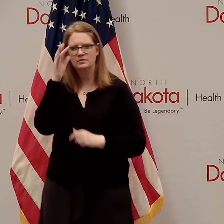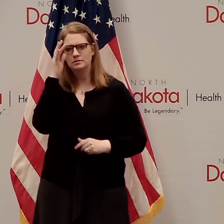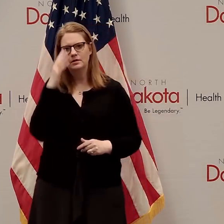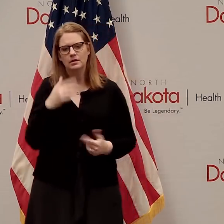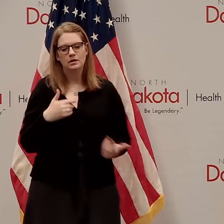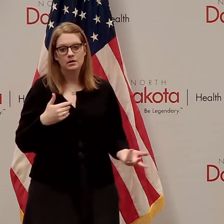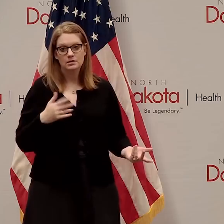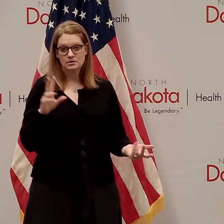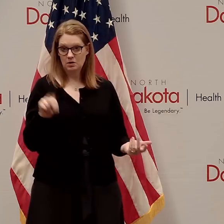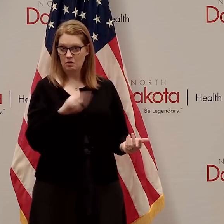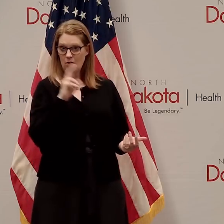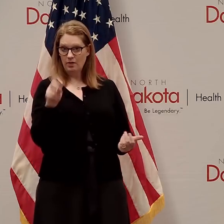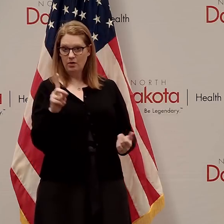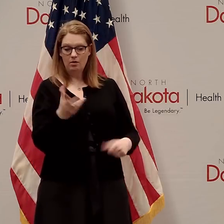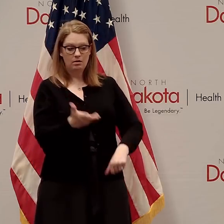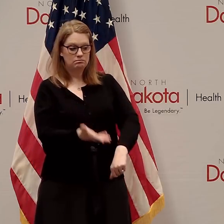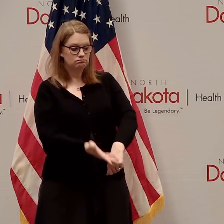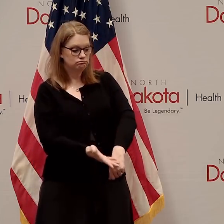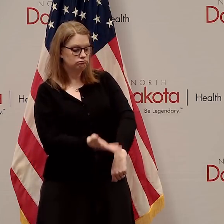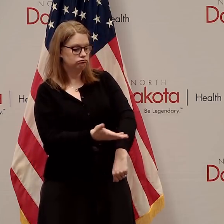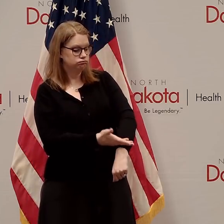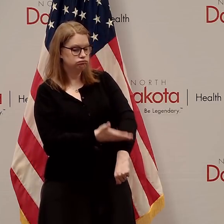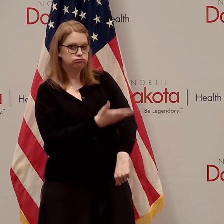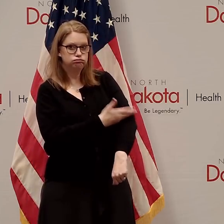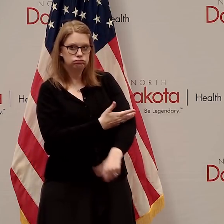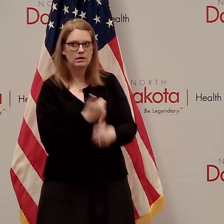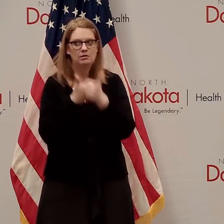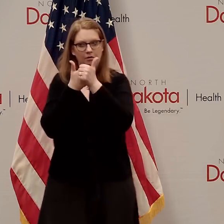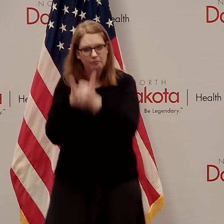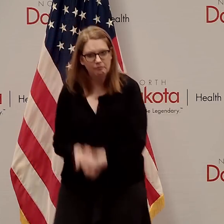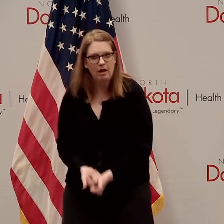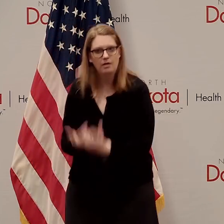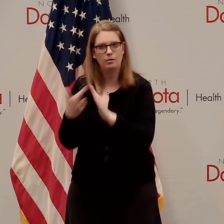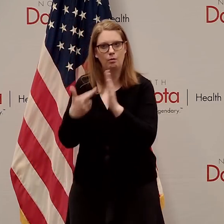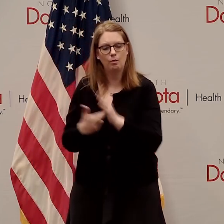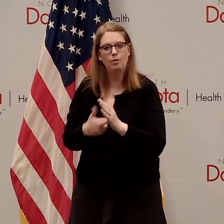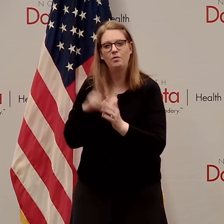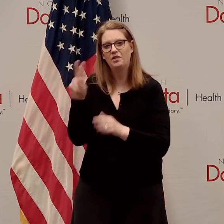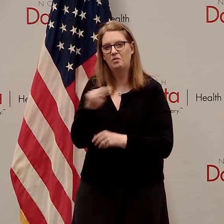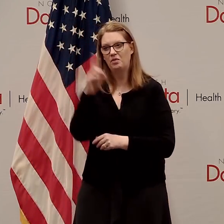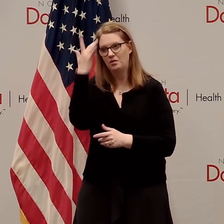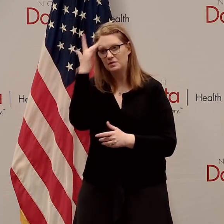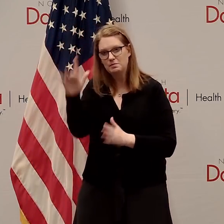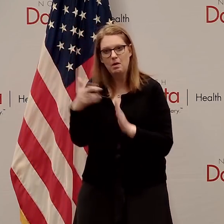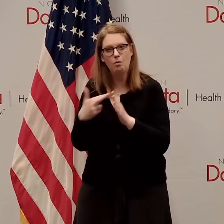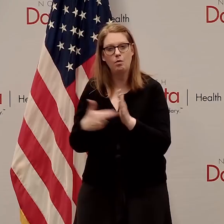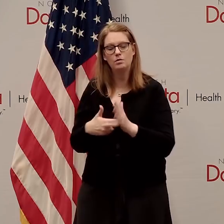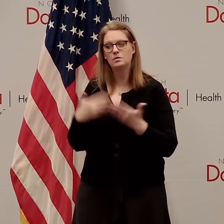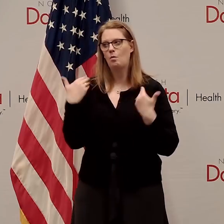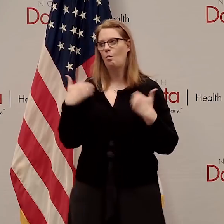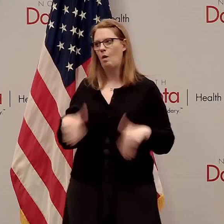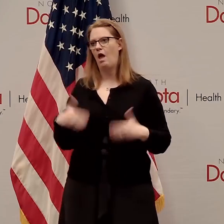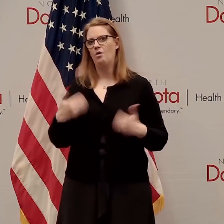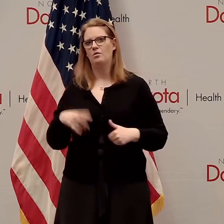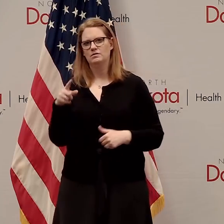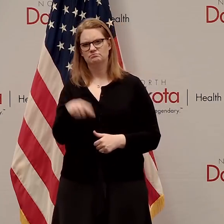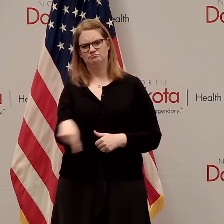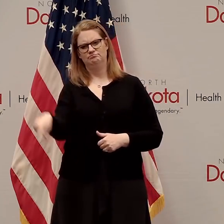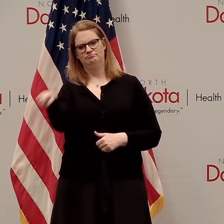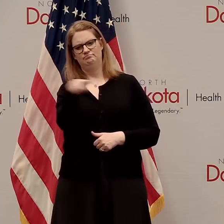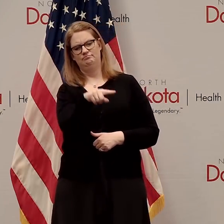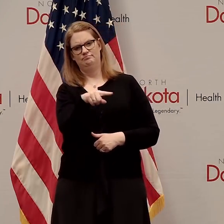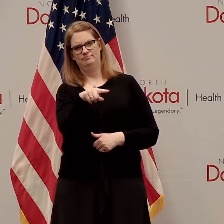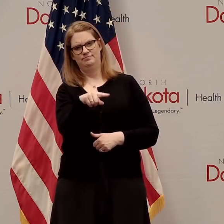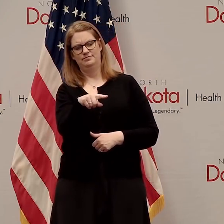tremendous progress we've seen, the compliance we've seen with the North Dakota SMART guidelines has been largely due to the great individual